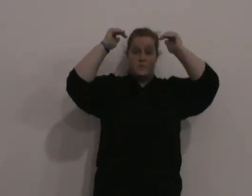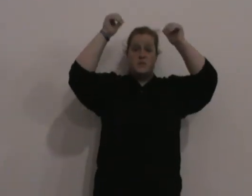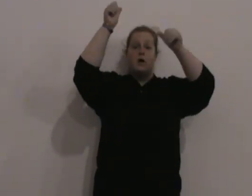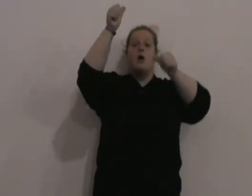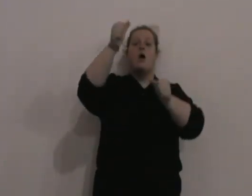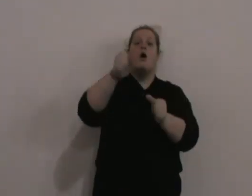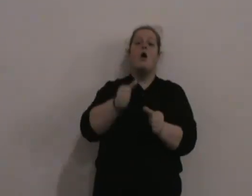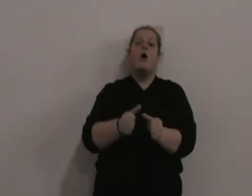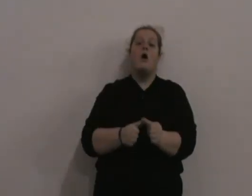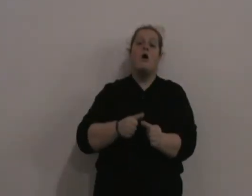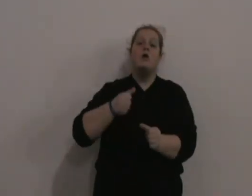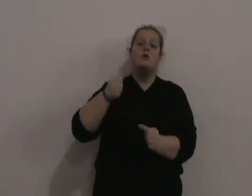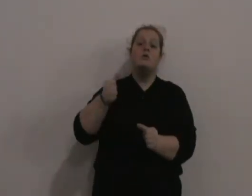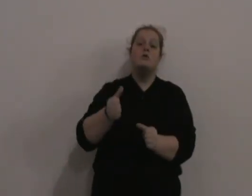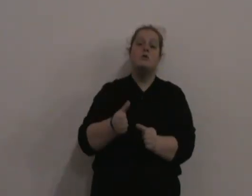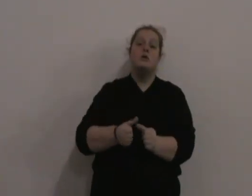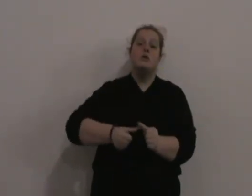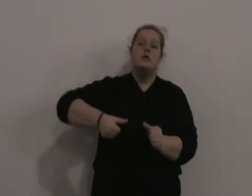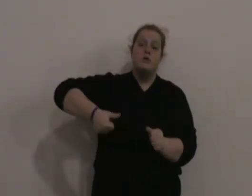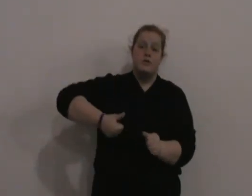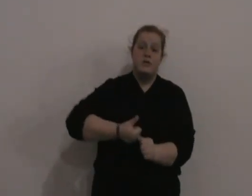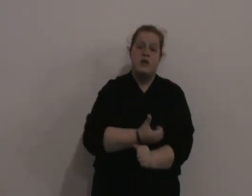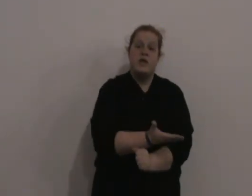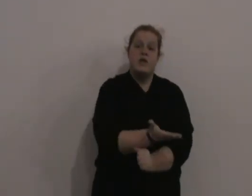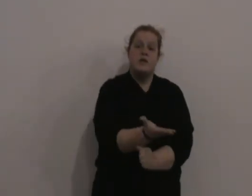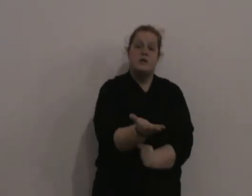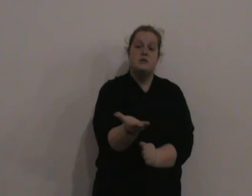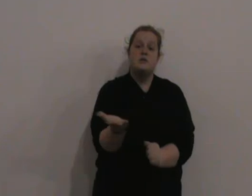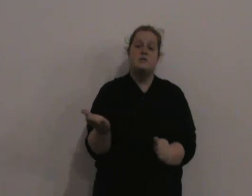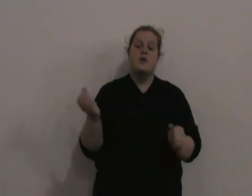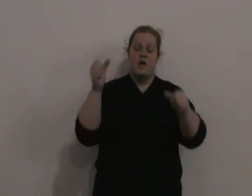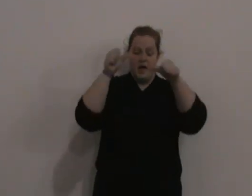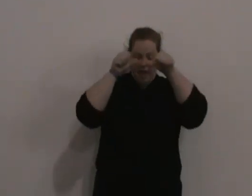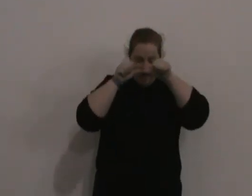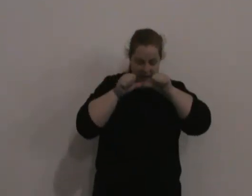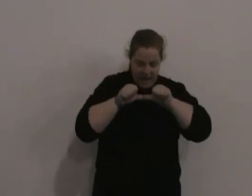hopes all things,